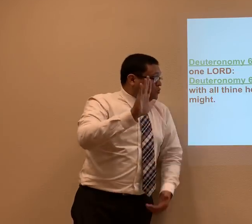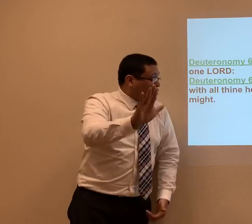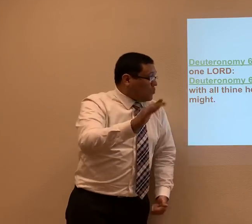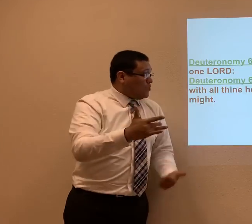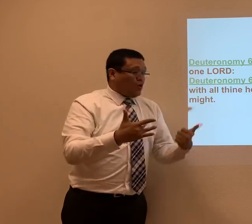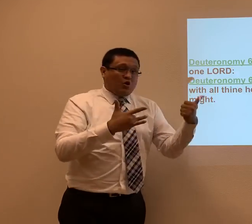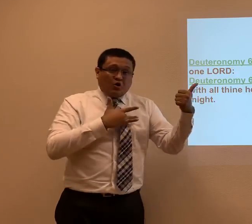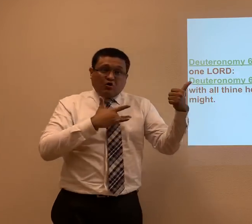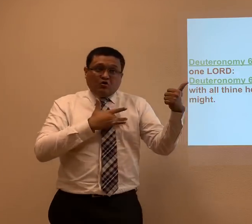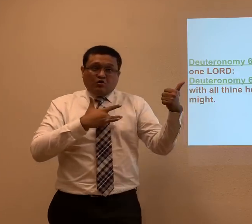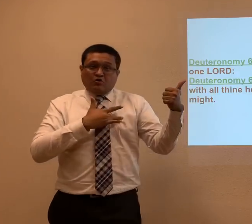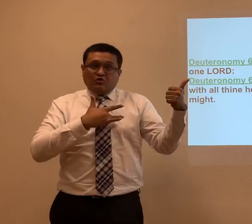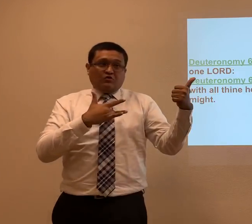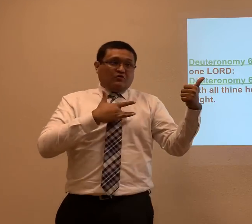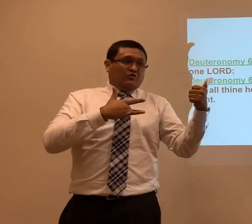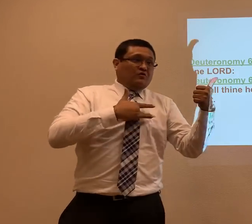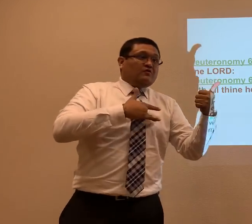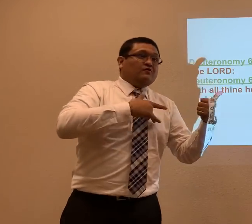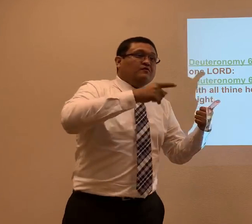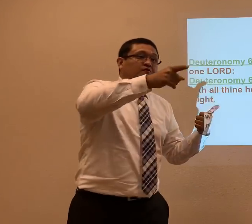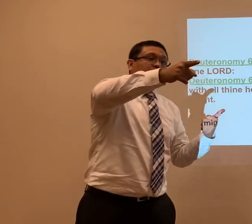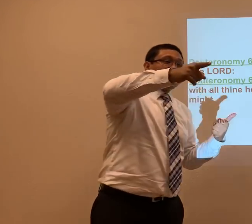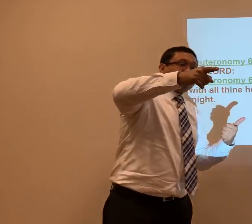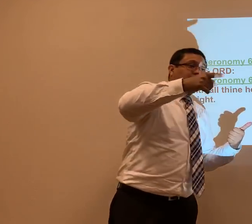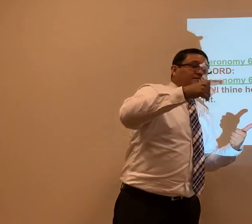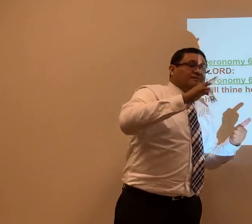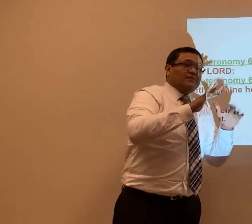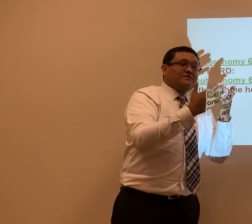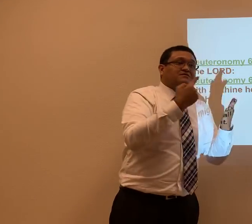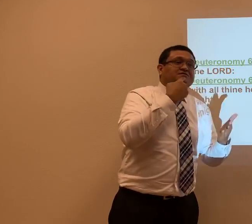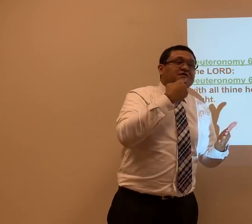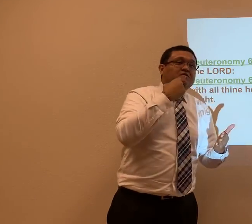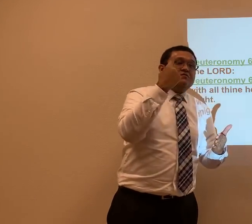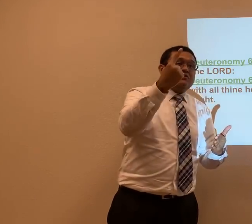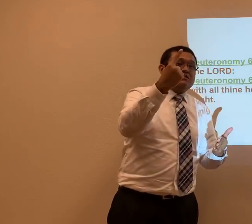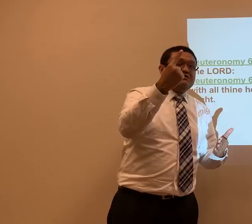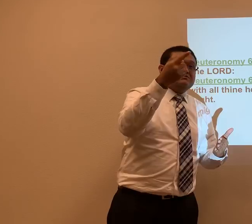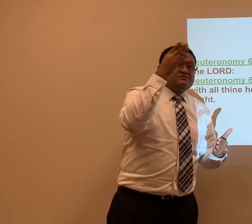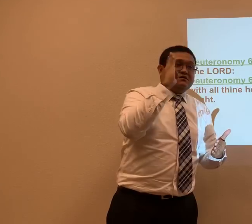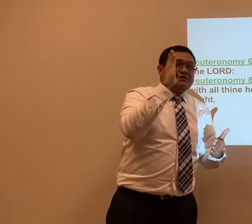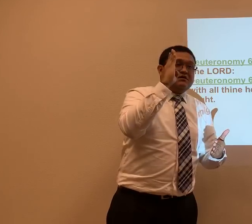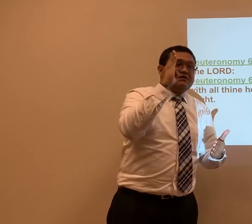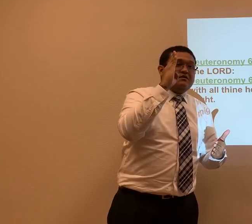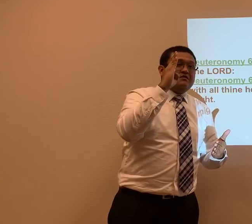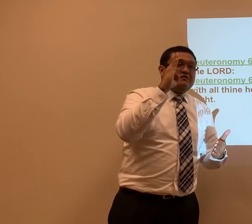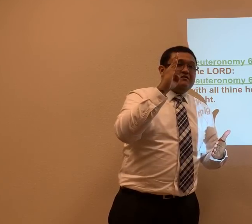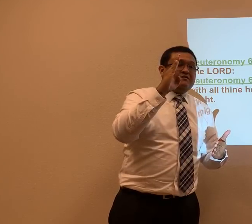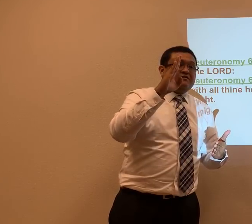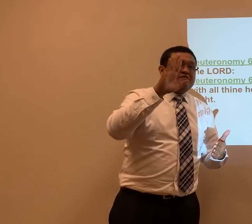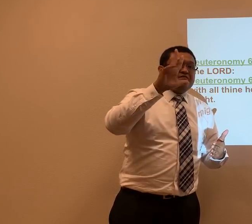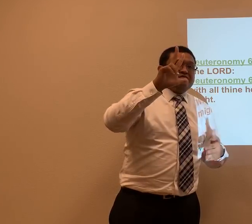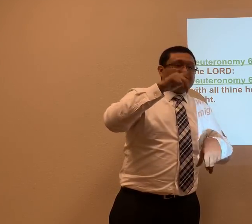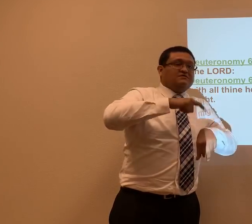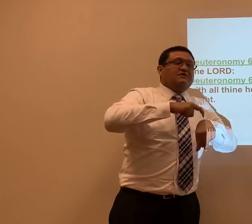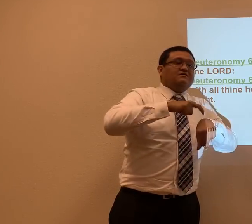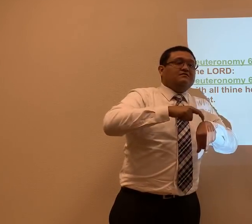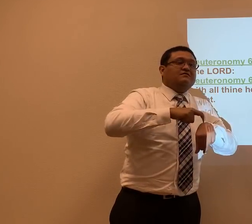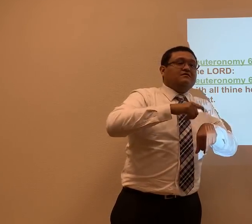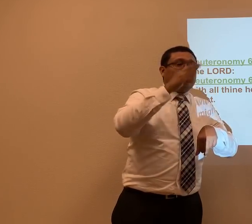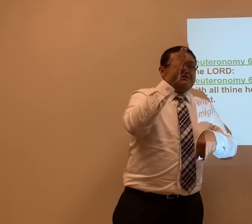thy heart. And the Bible says one God 53 times, and it never